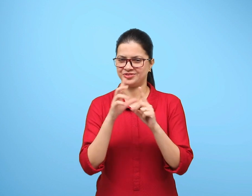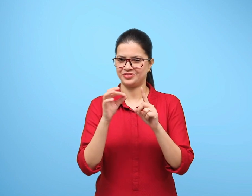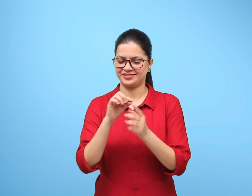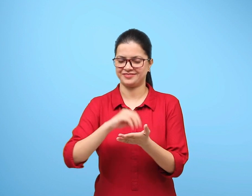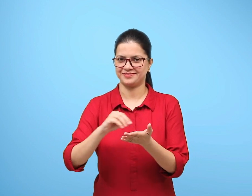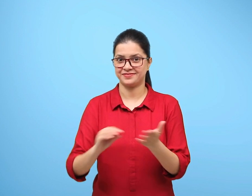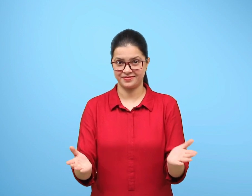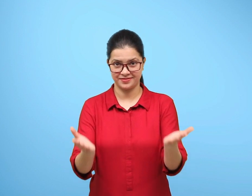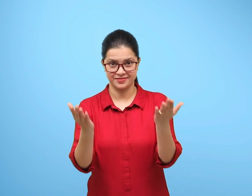Exercises.